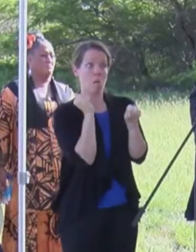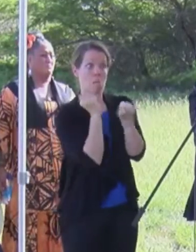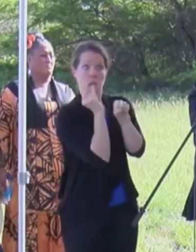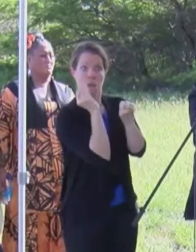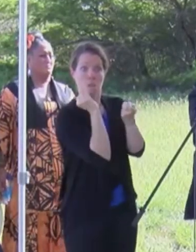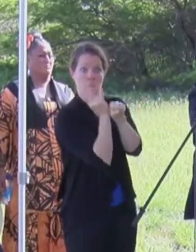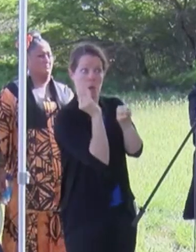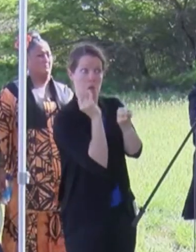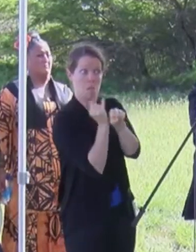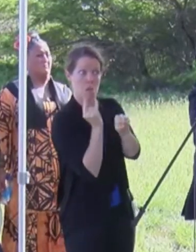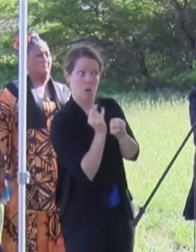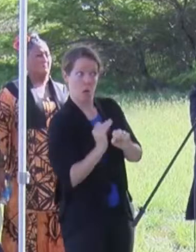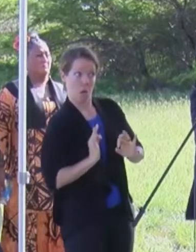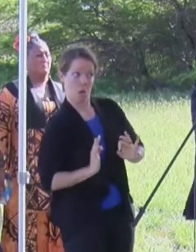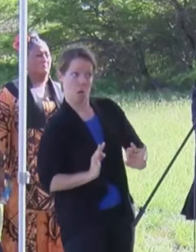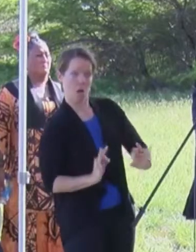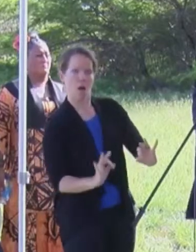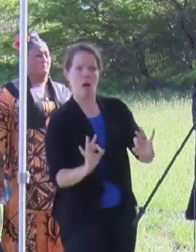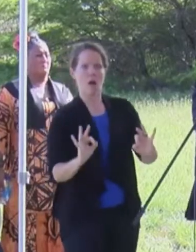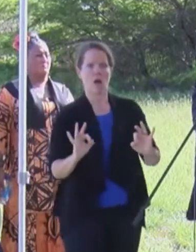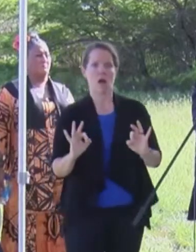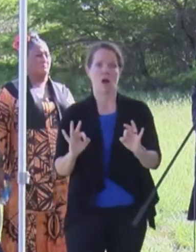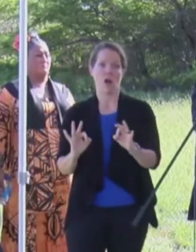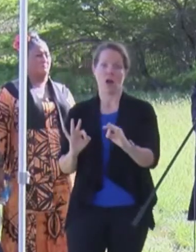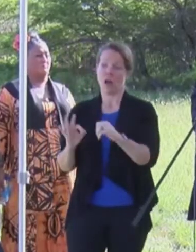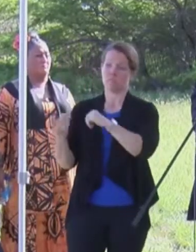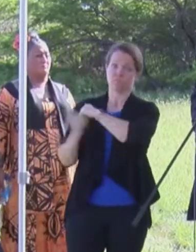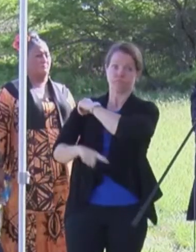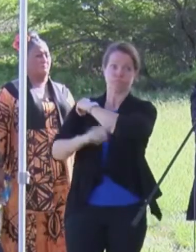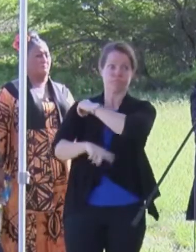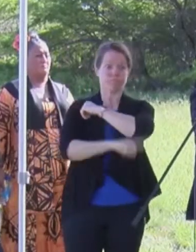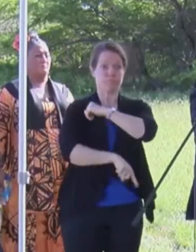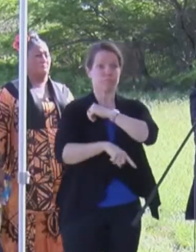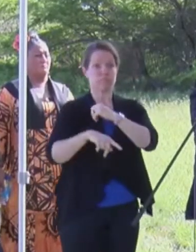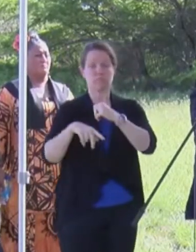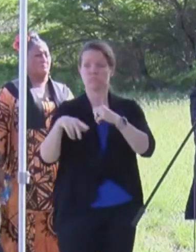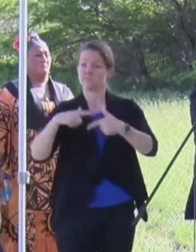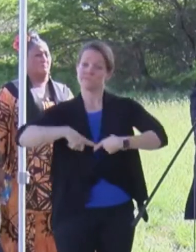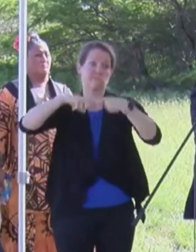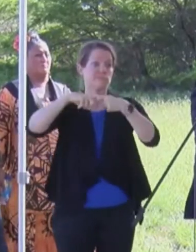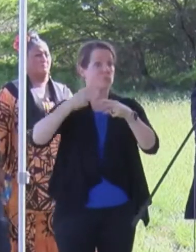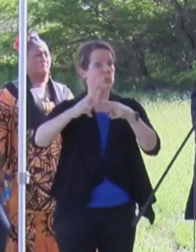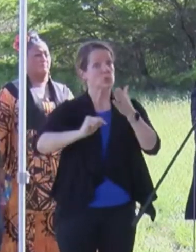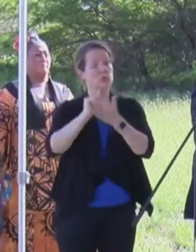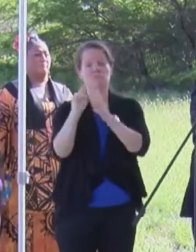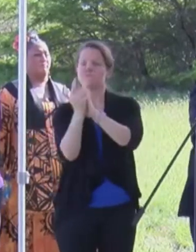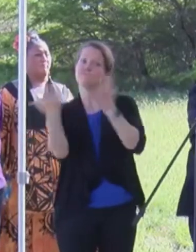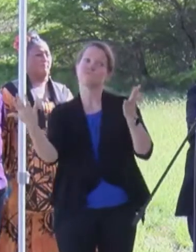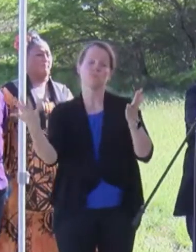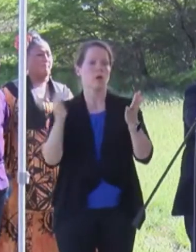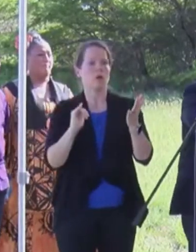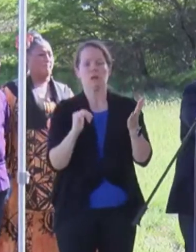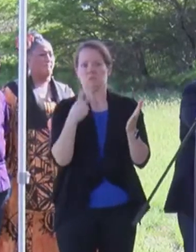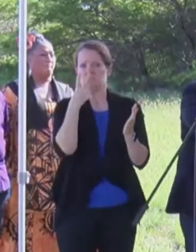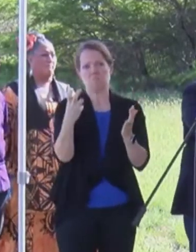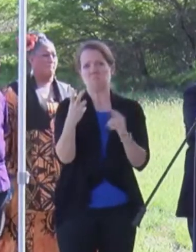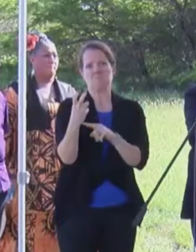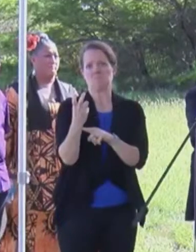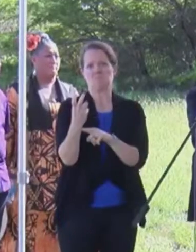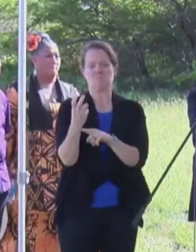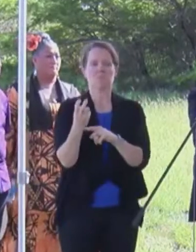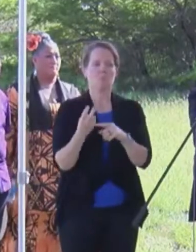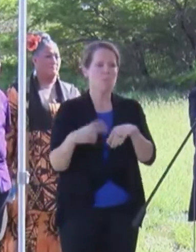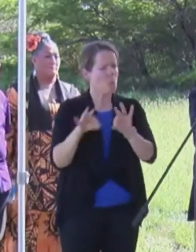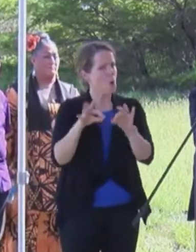unlikely we'll need to invoke the moratorium on short-term rentals. You heard good news today, and we're giving you so